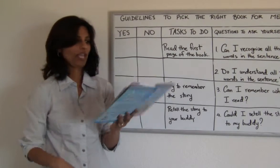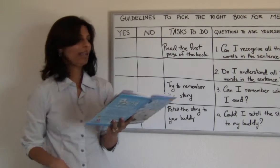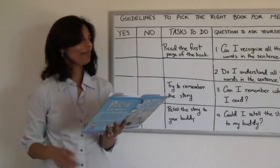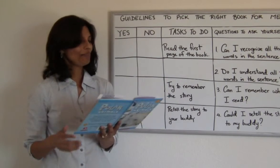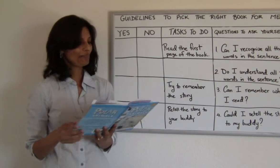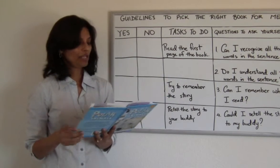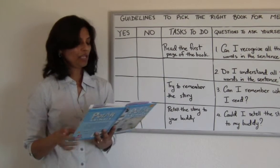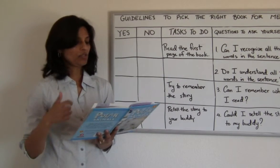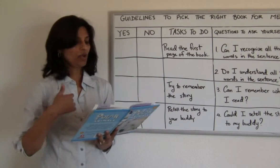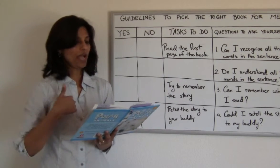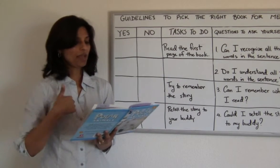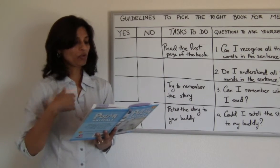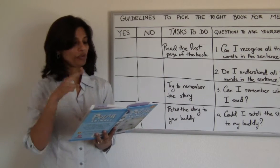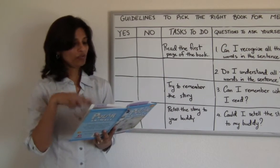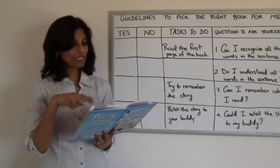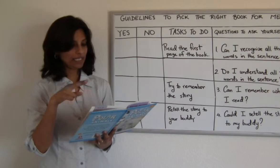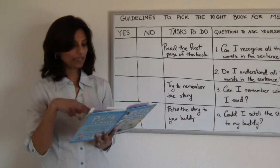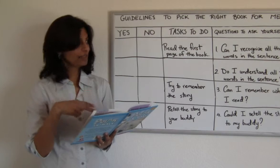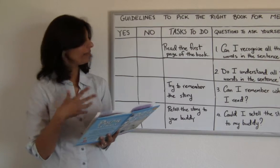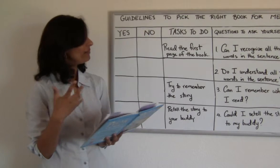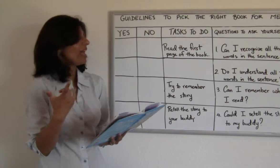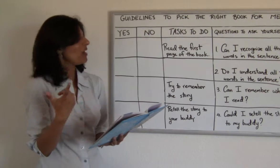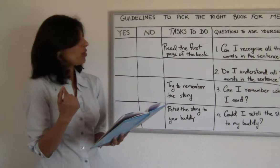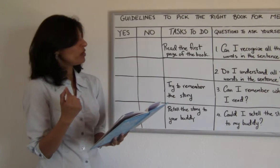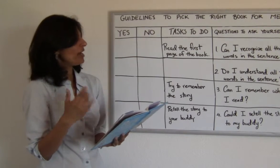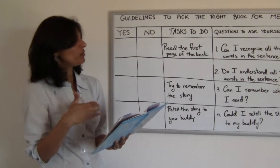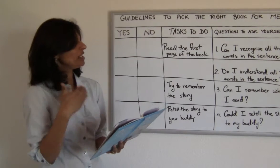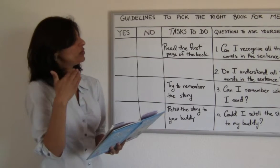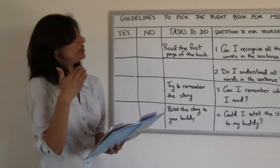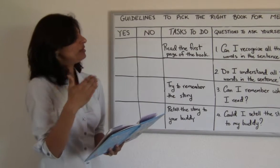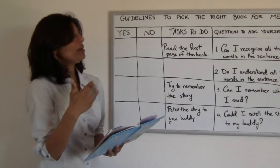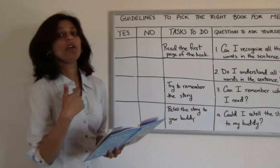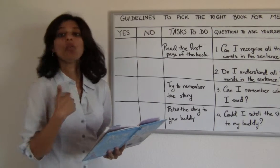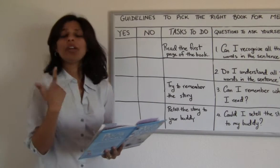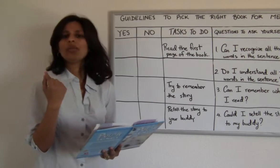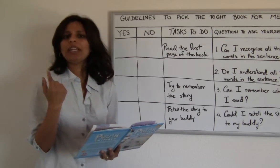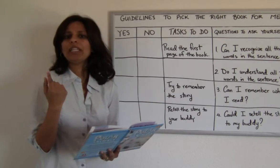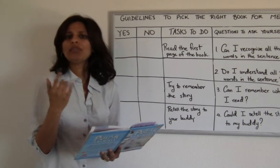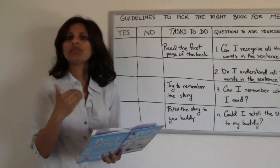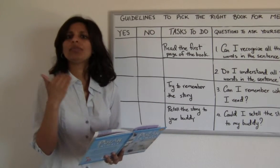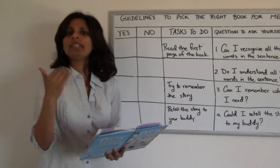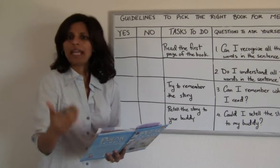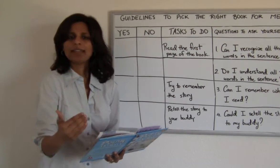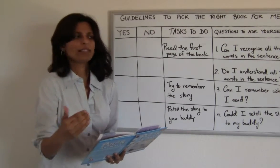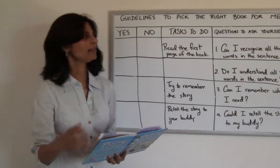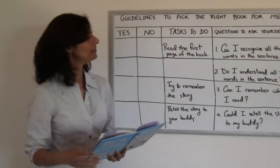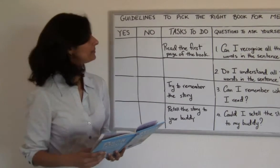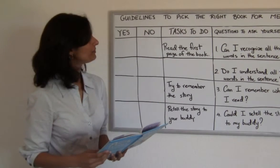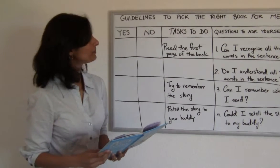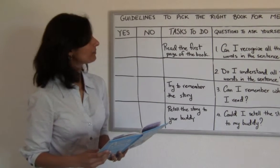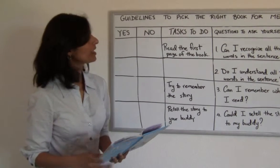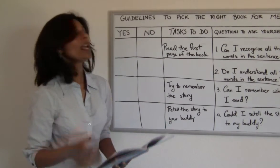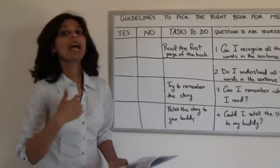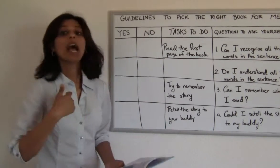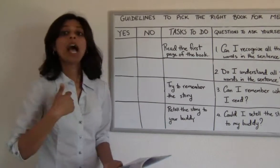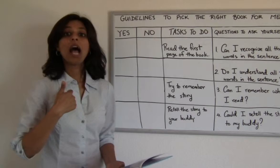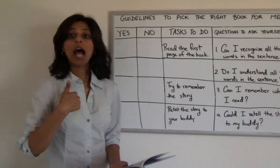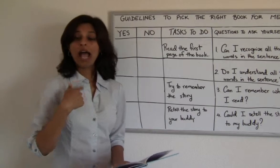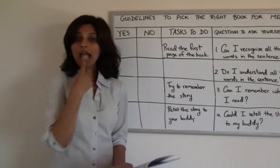Okay? So I'm going to read it. And what do I need to do next? I have